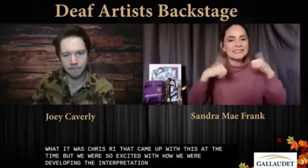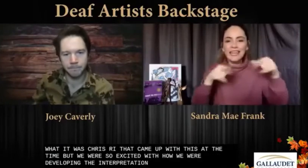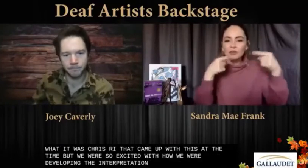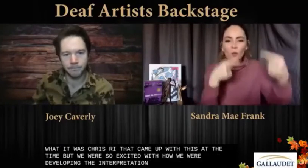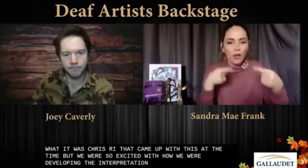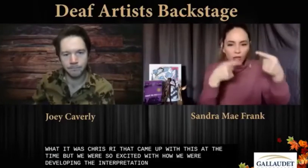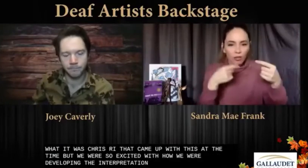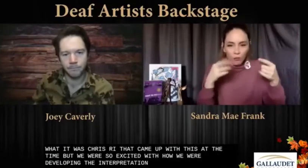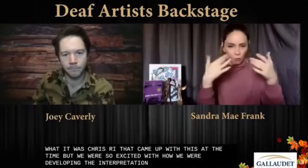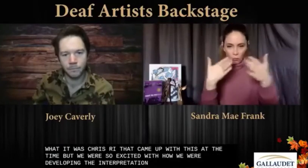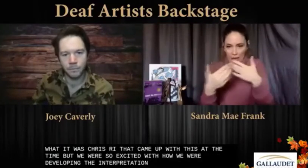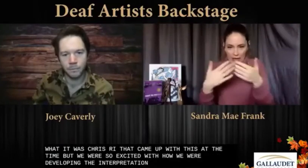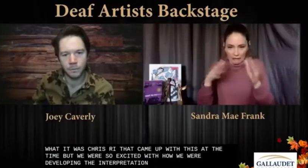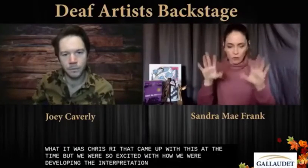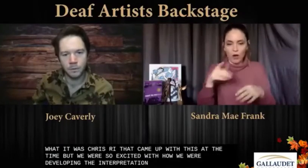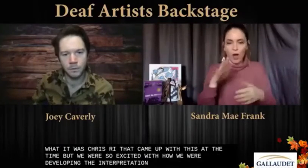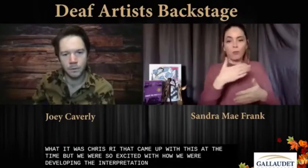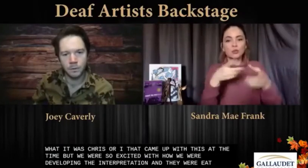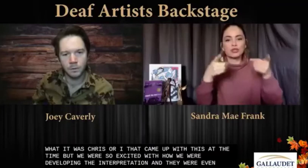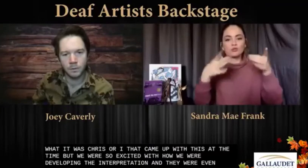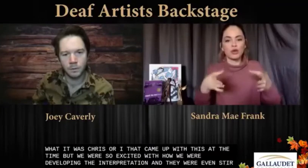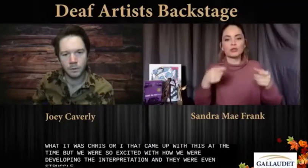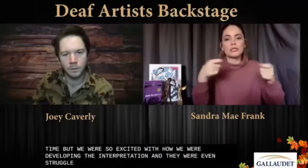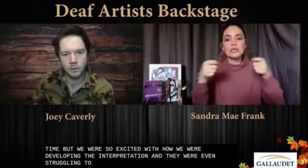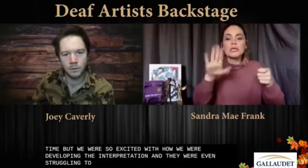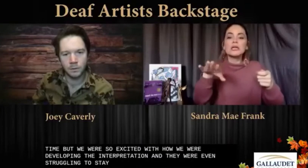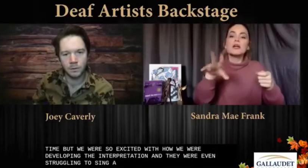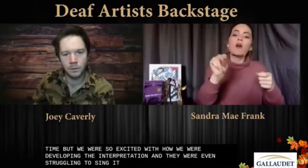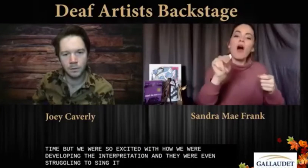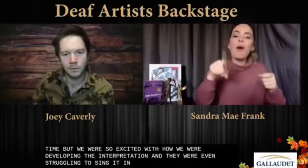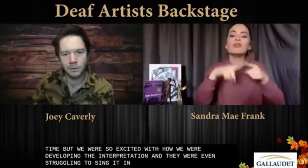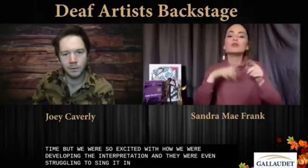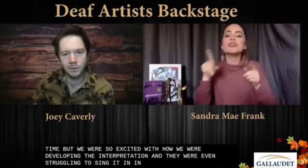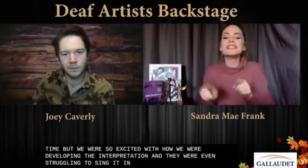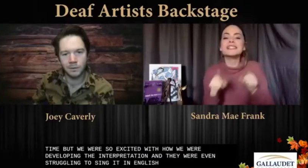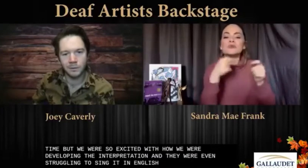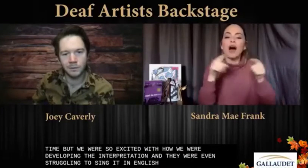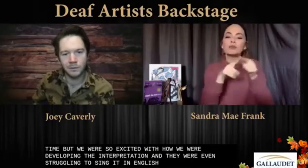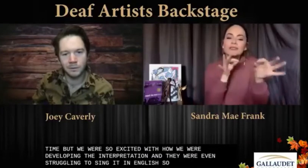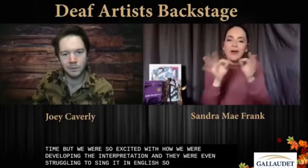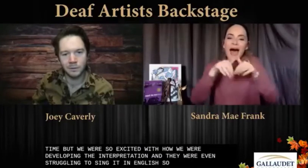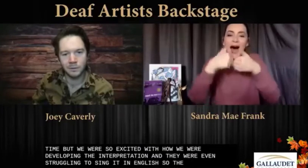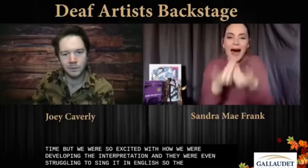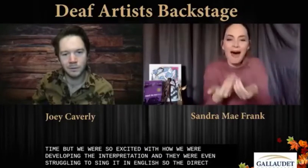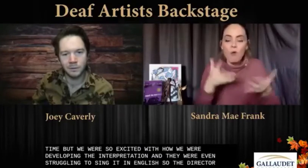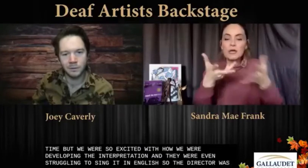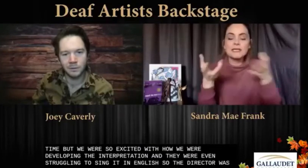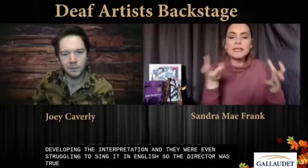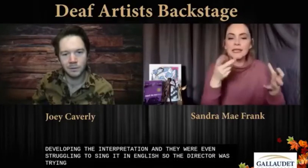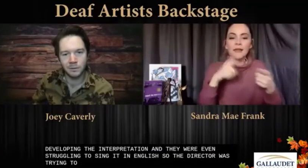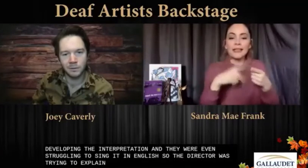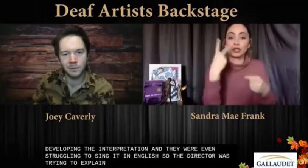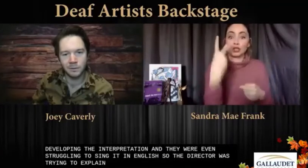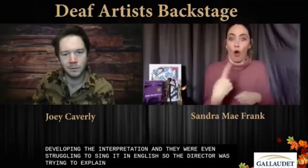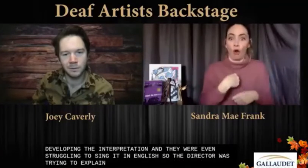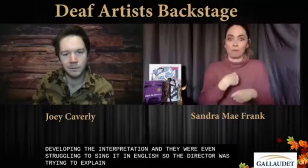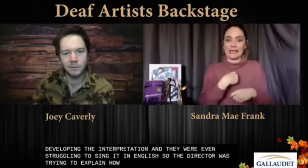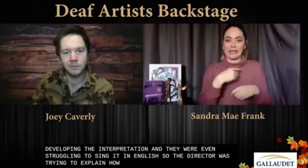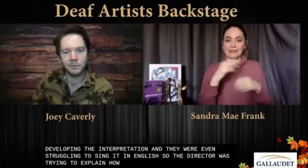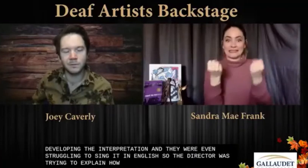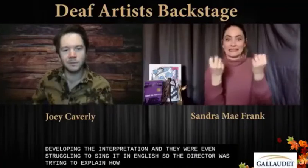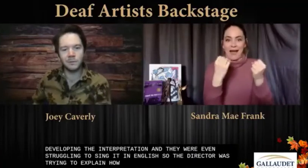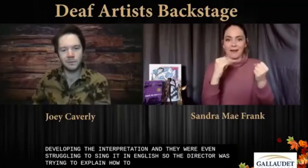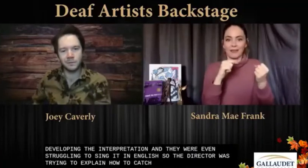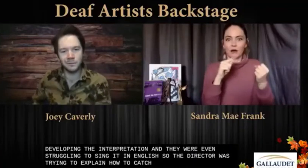and they were even struggling to sing it in English so the director was trying to explain how